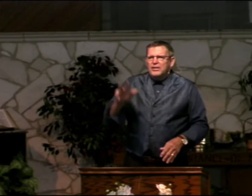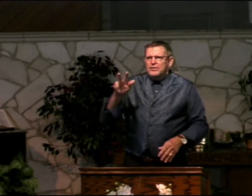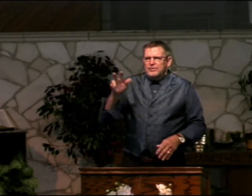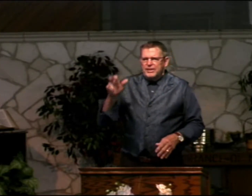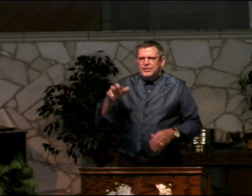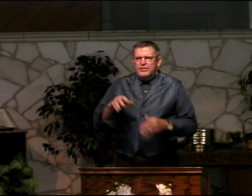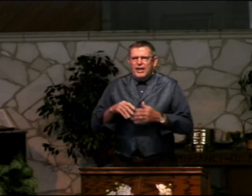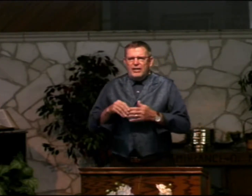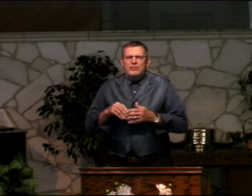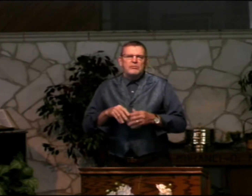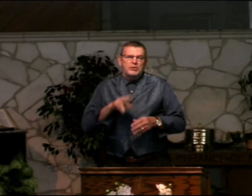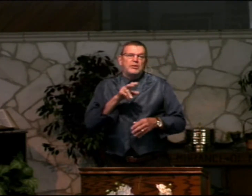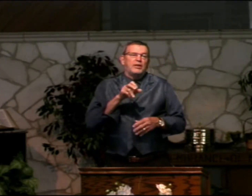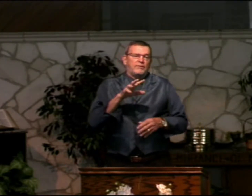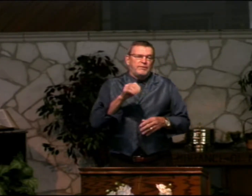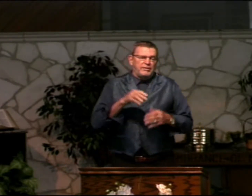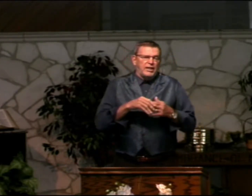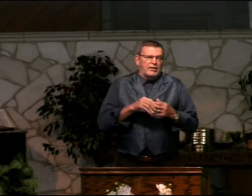about